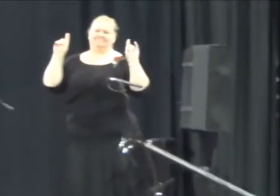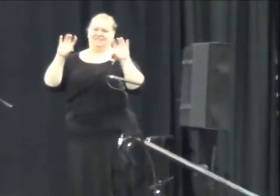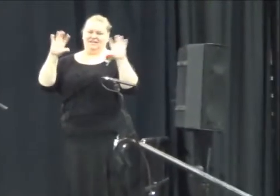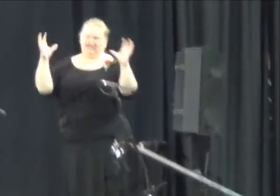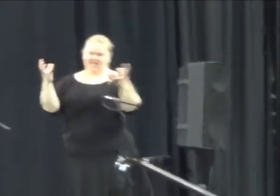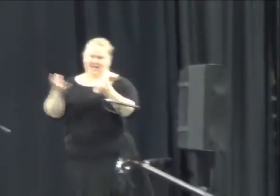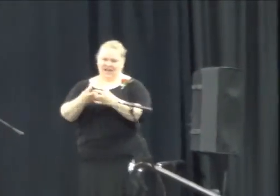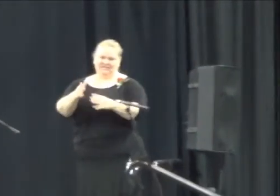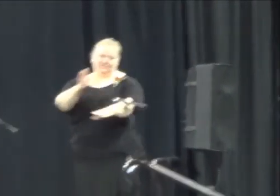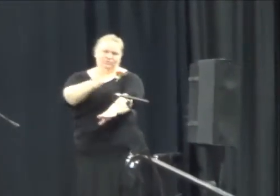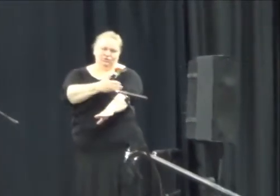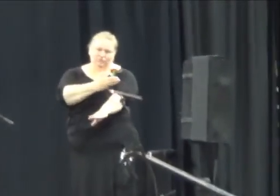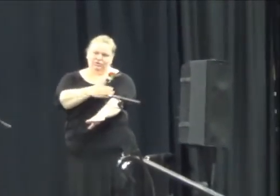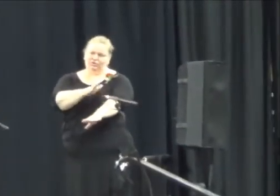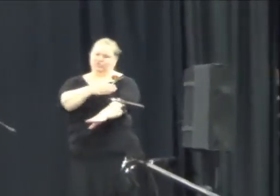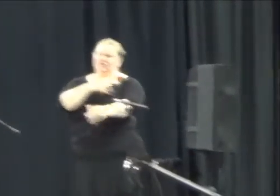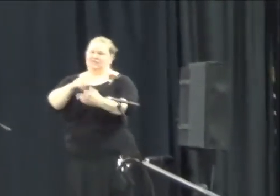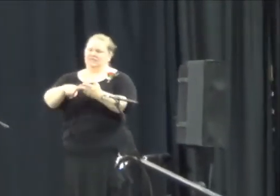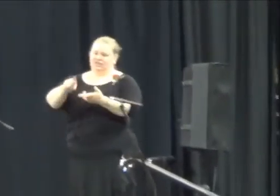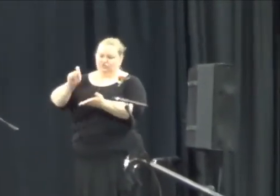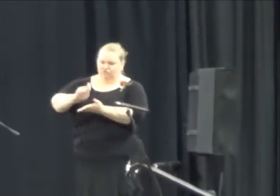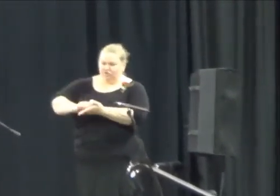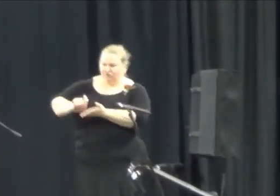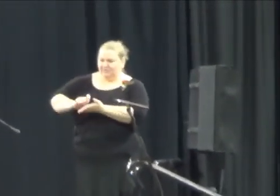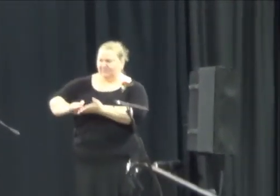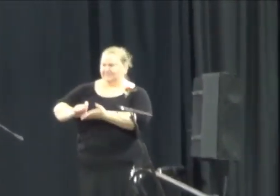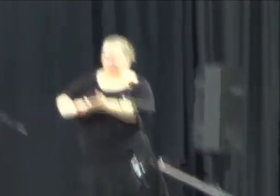in music, journalism,